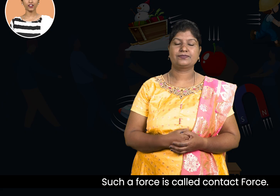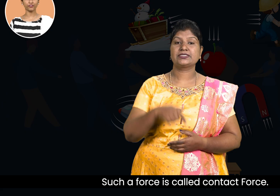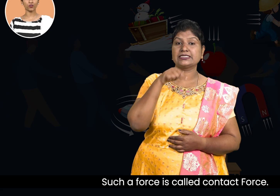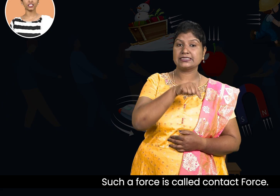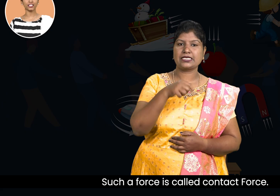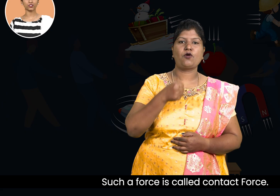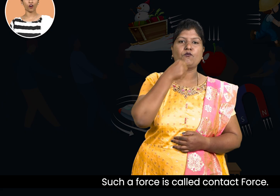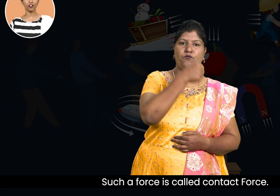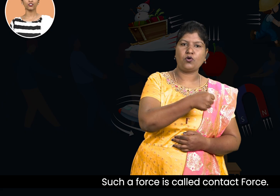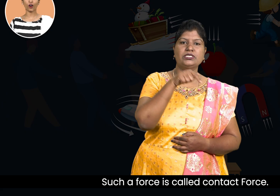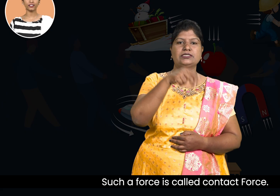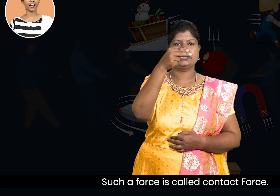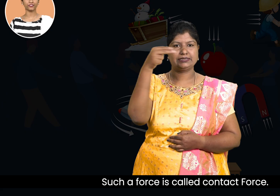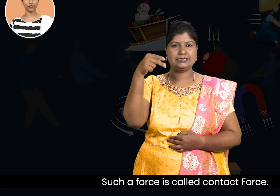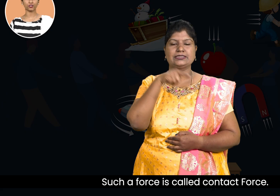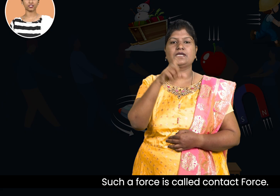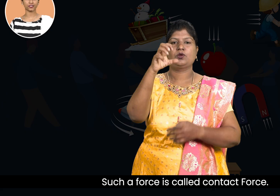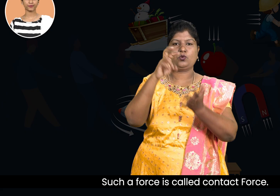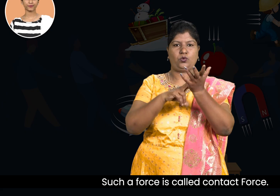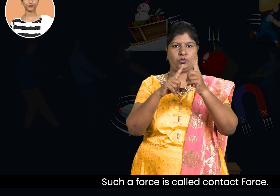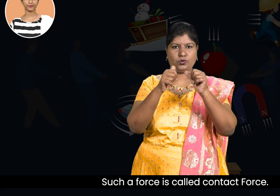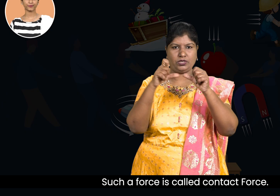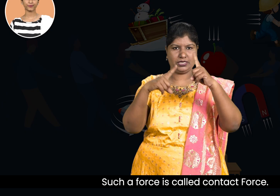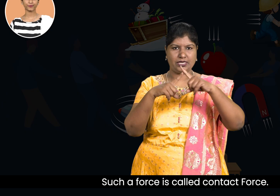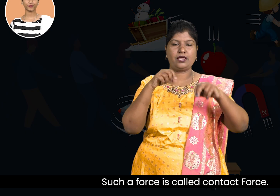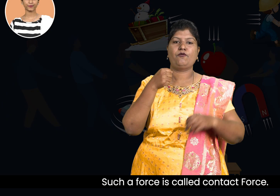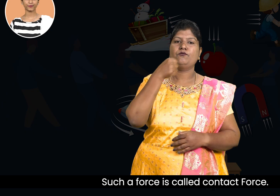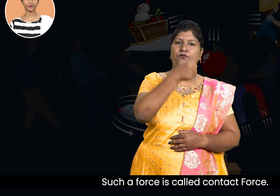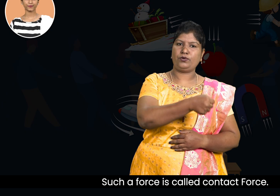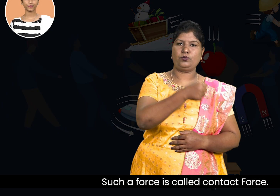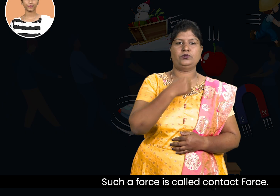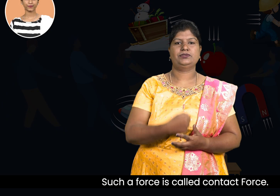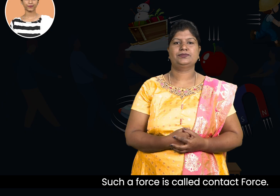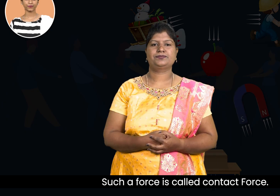Such a force is called contact force.